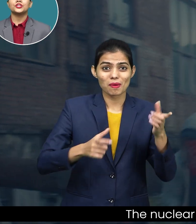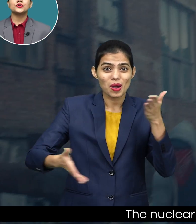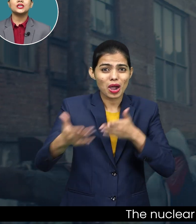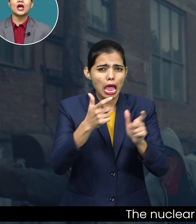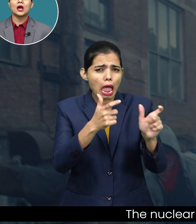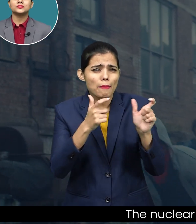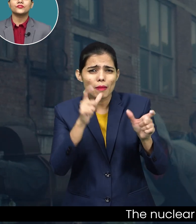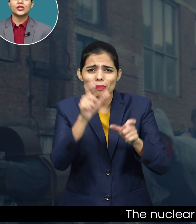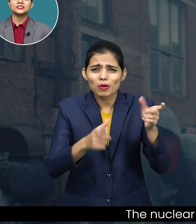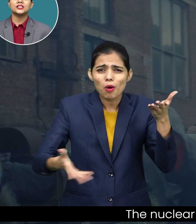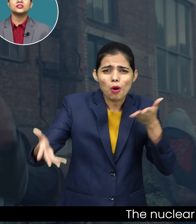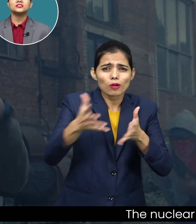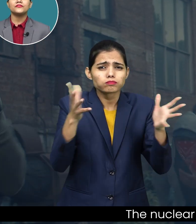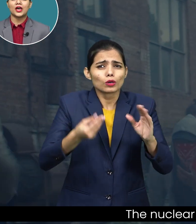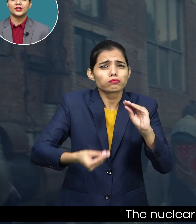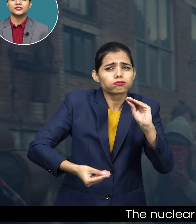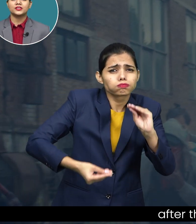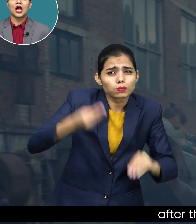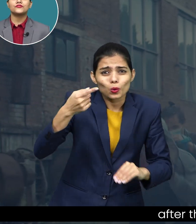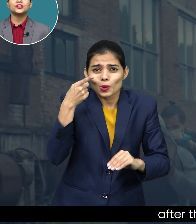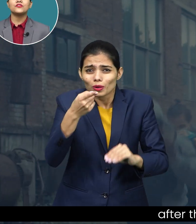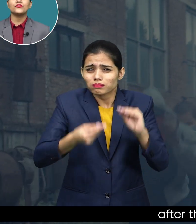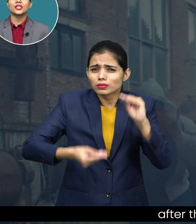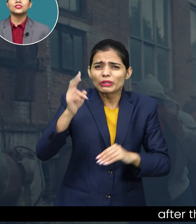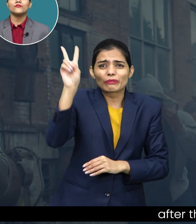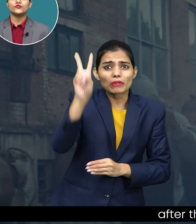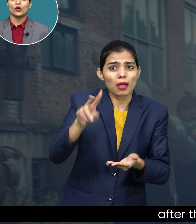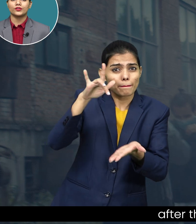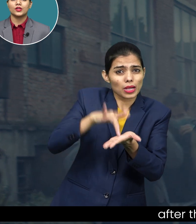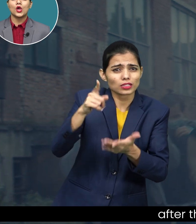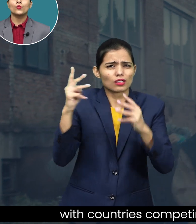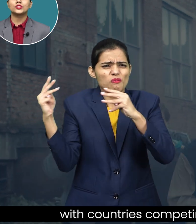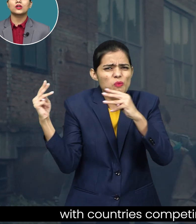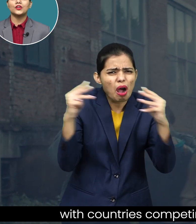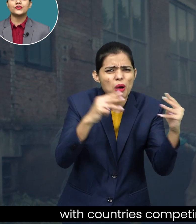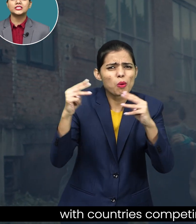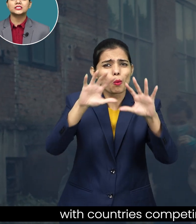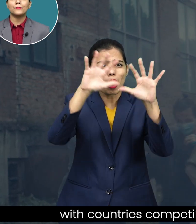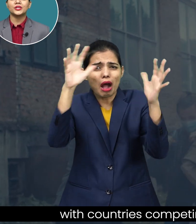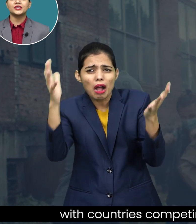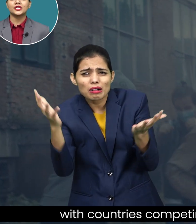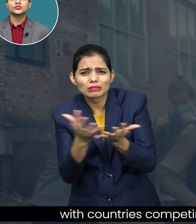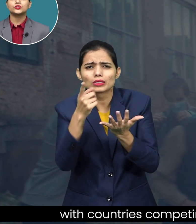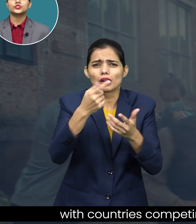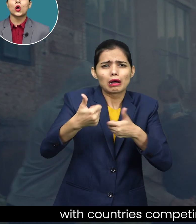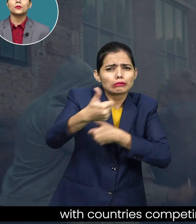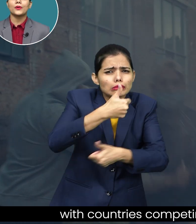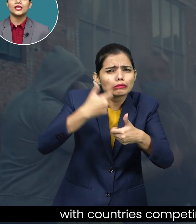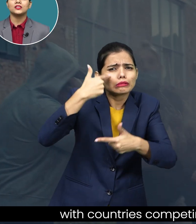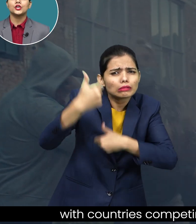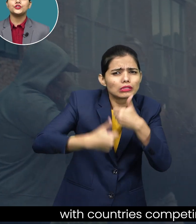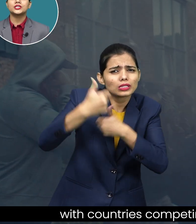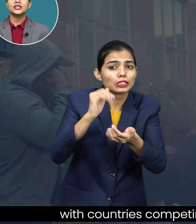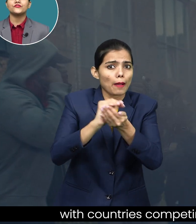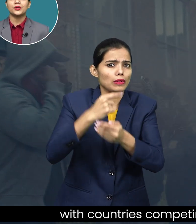The nuclear arms race intensified after the Vietnam War, with countries competing to